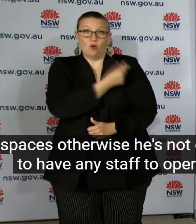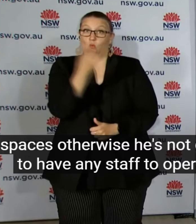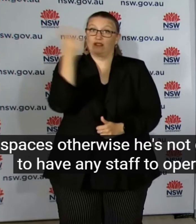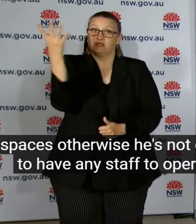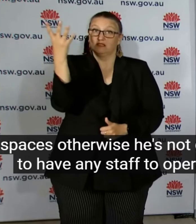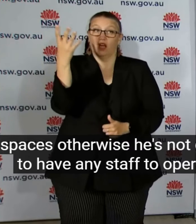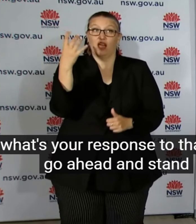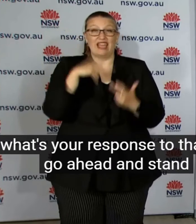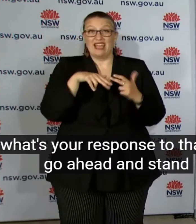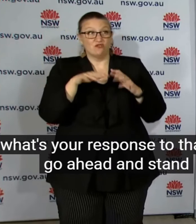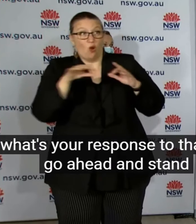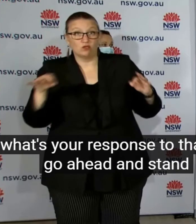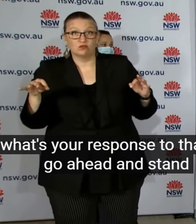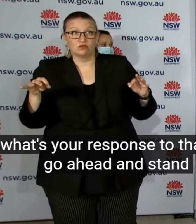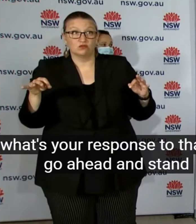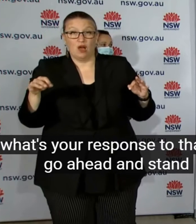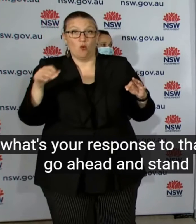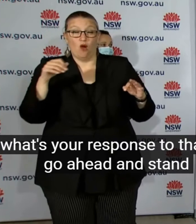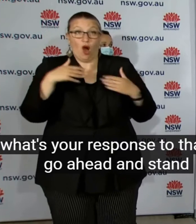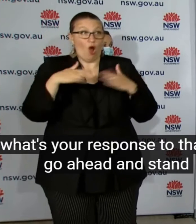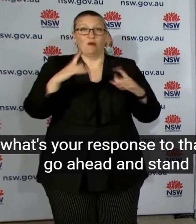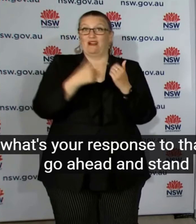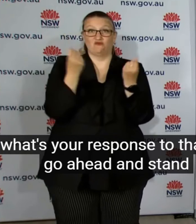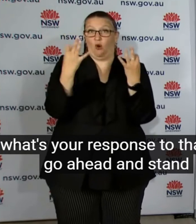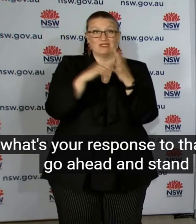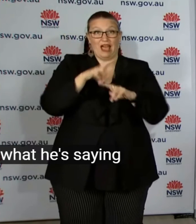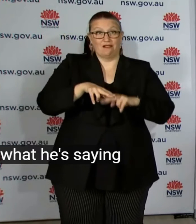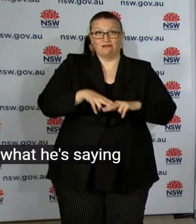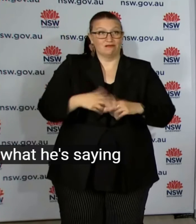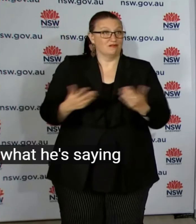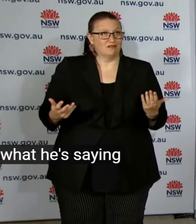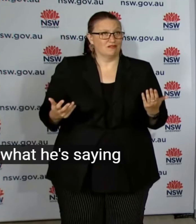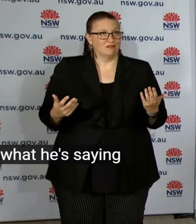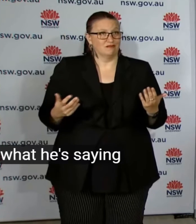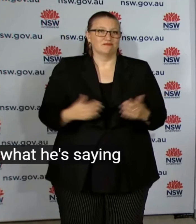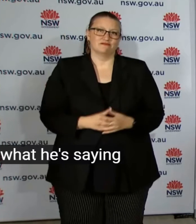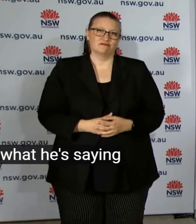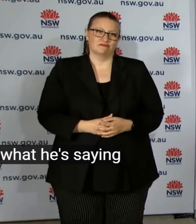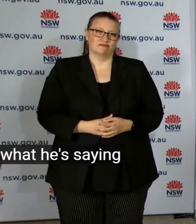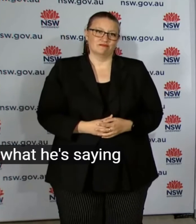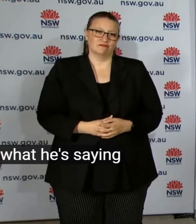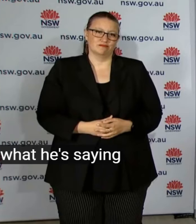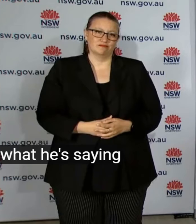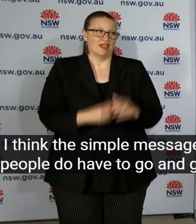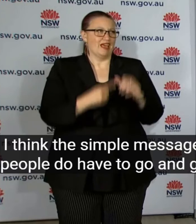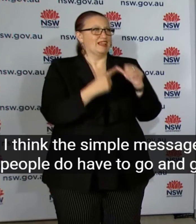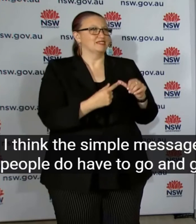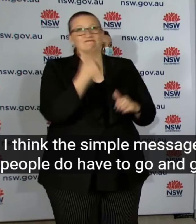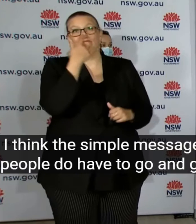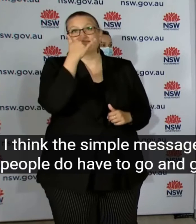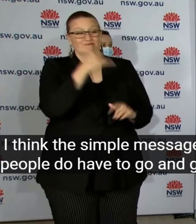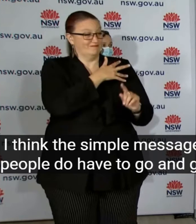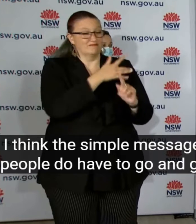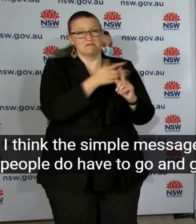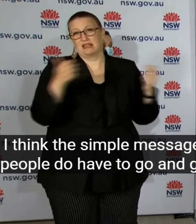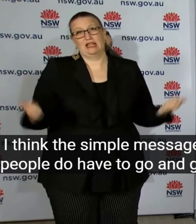I think the simple message is people do have to go and get vaccinated, get their double doses. There's been plenty of time to do it. So I would say to him, encourage his